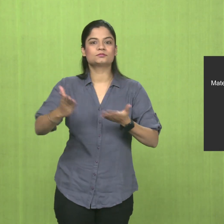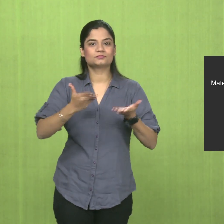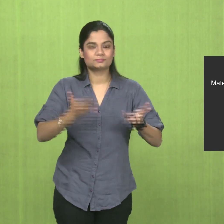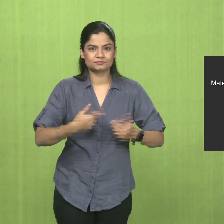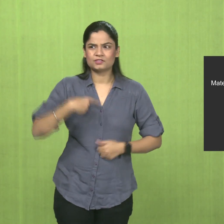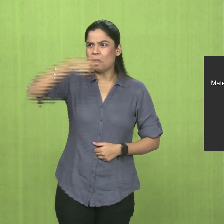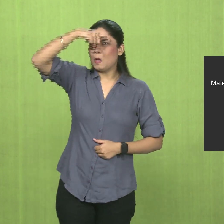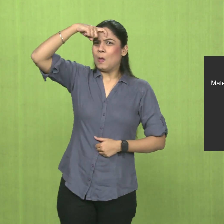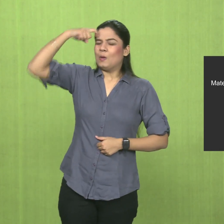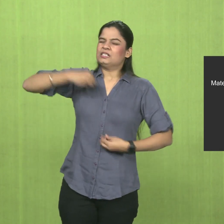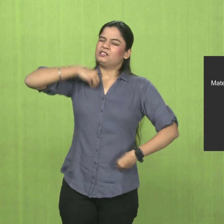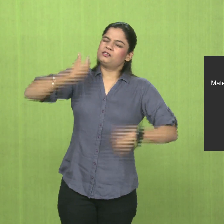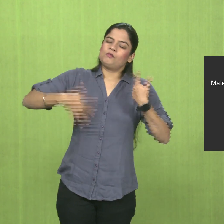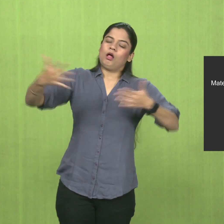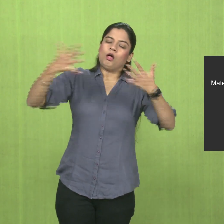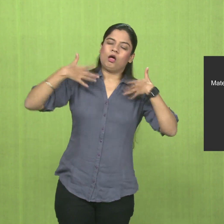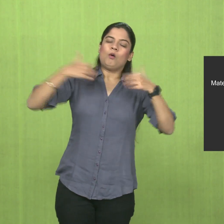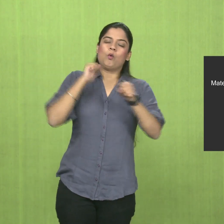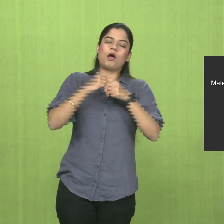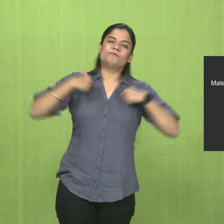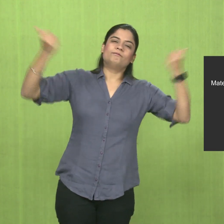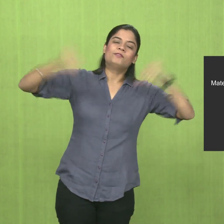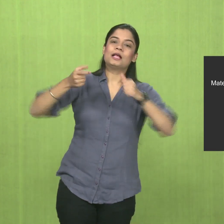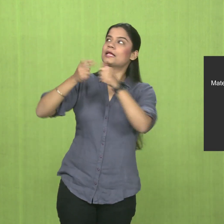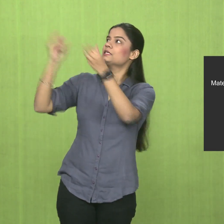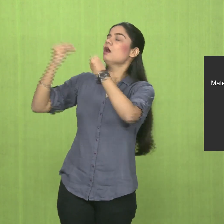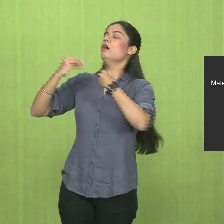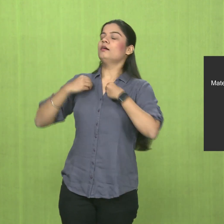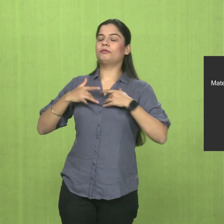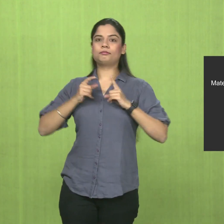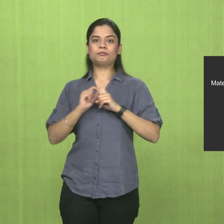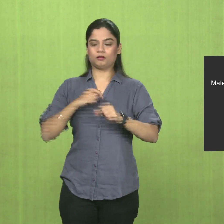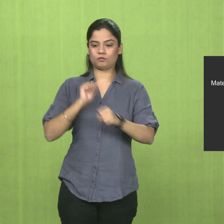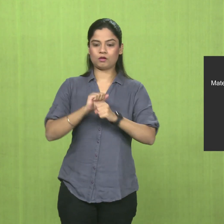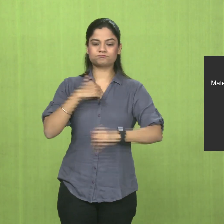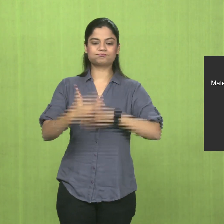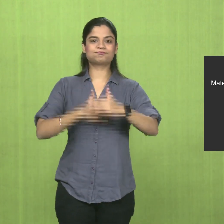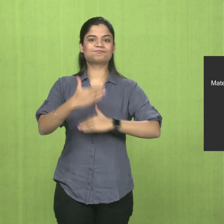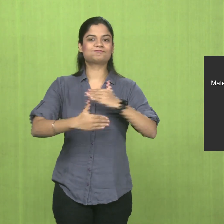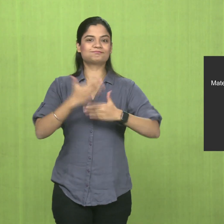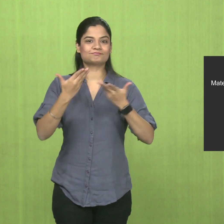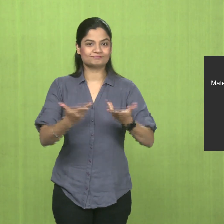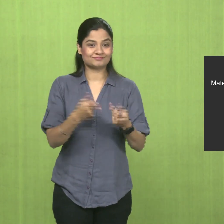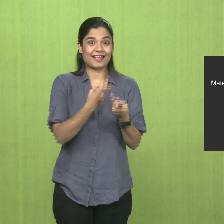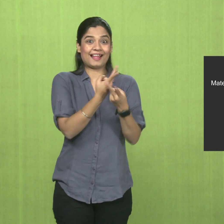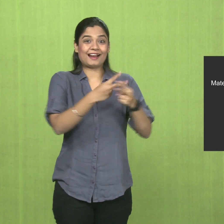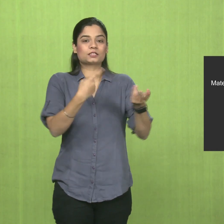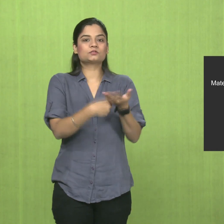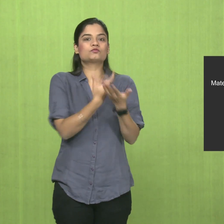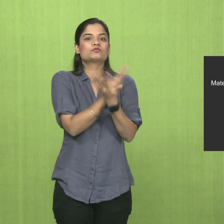wash the clothes, hence washing machine is needed. If there is summer, then we need air conditioner, which provides us